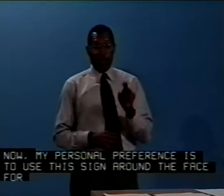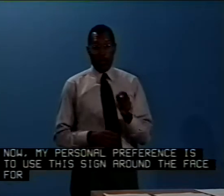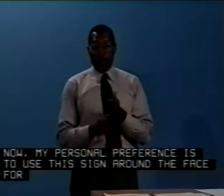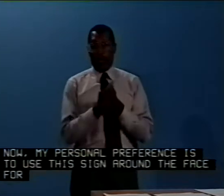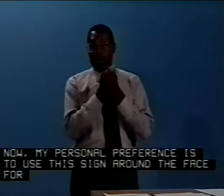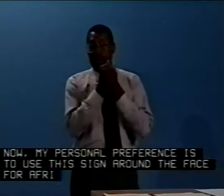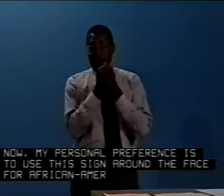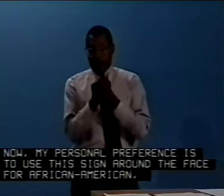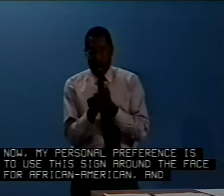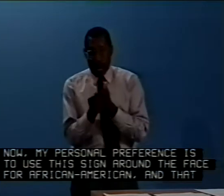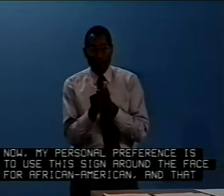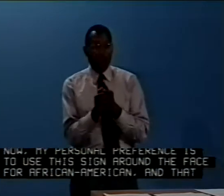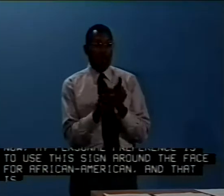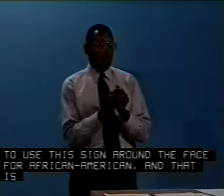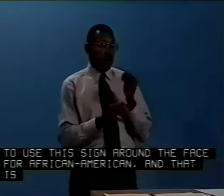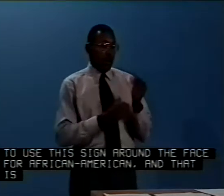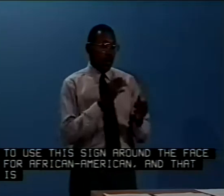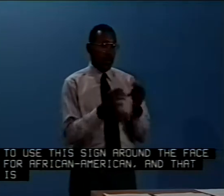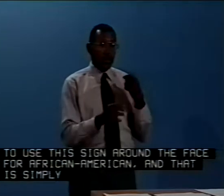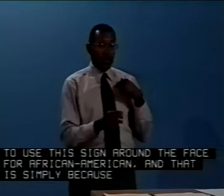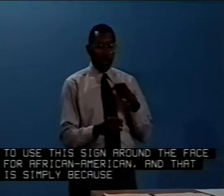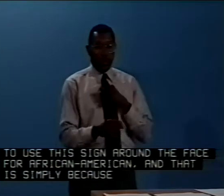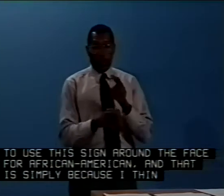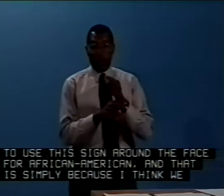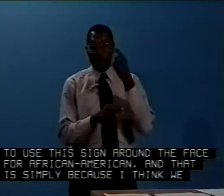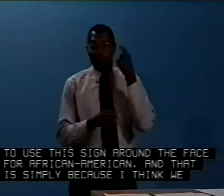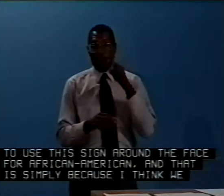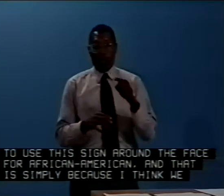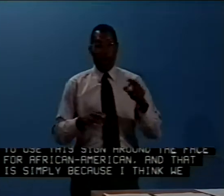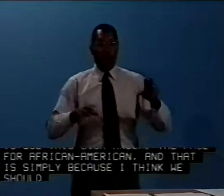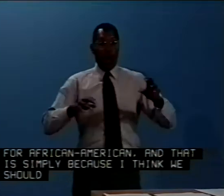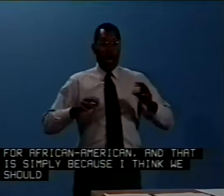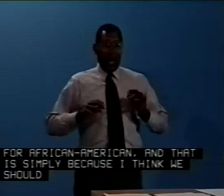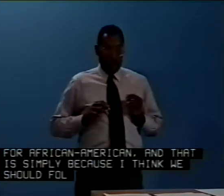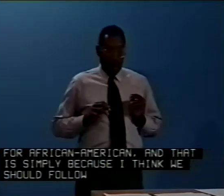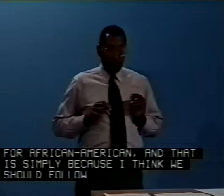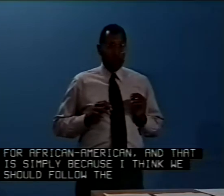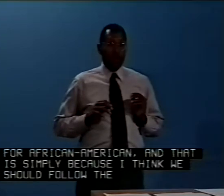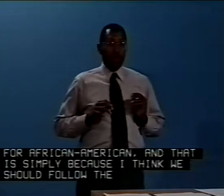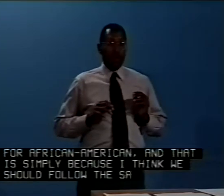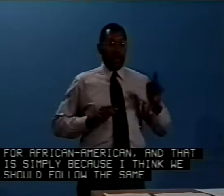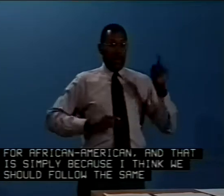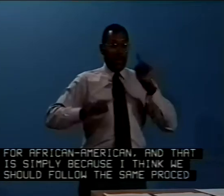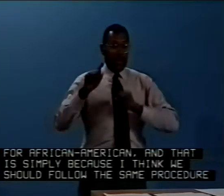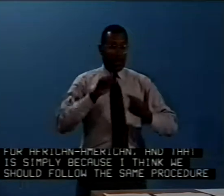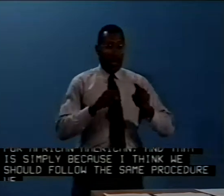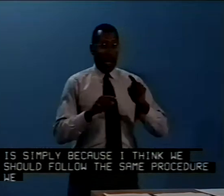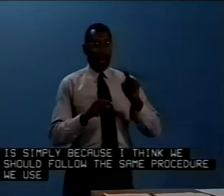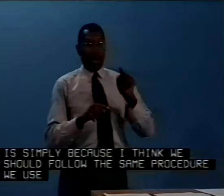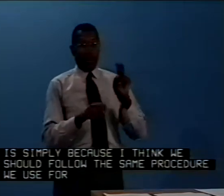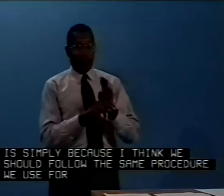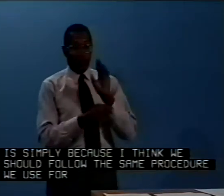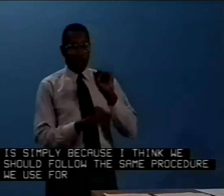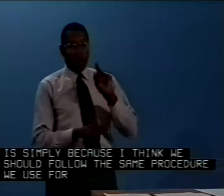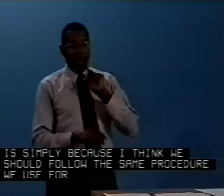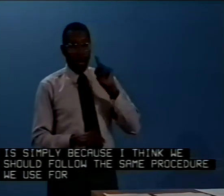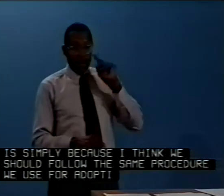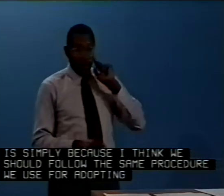because I think we should follow the same procedure we use for adopting signs that are used by